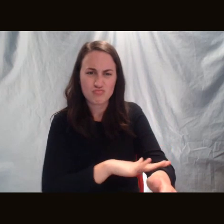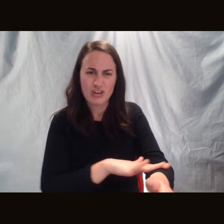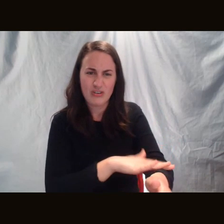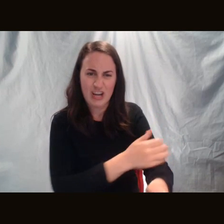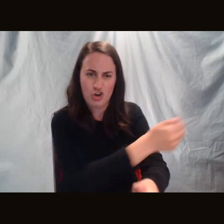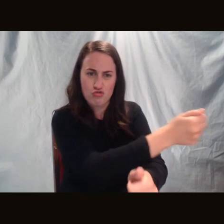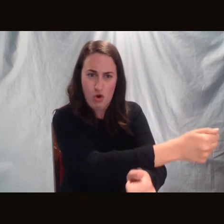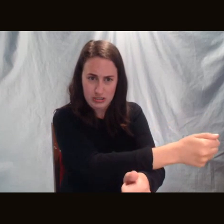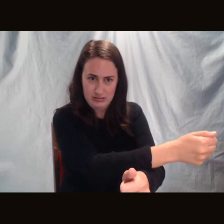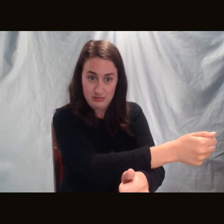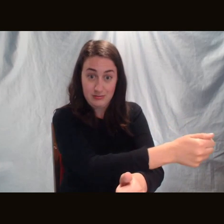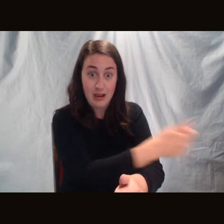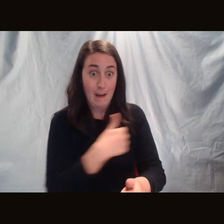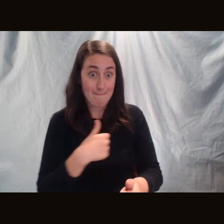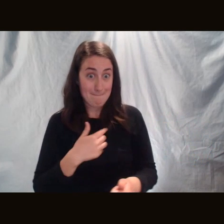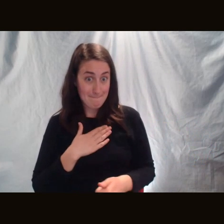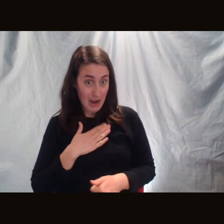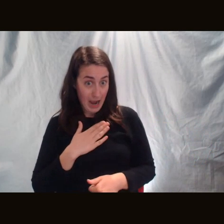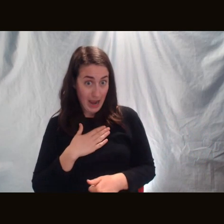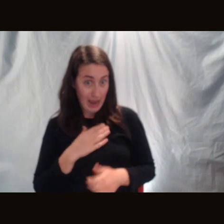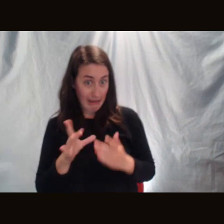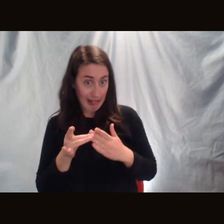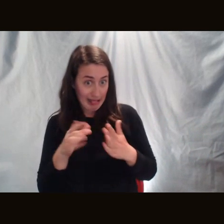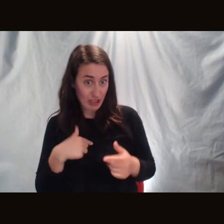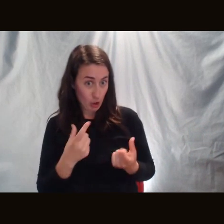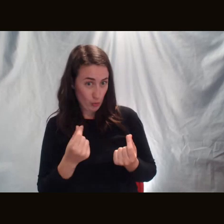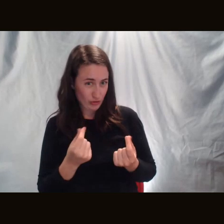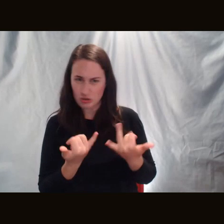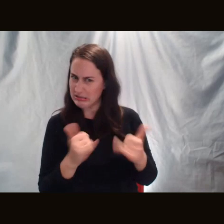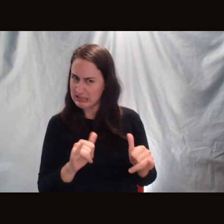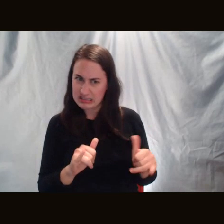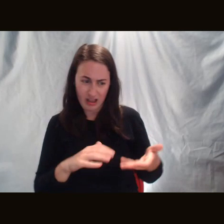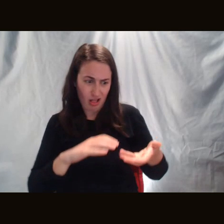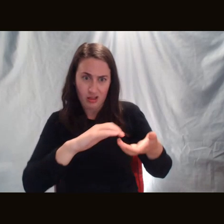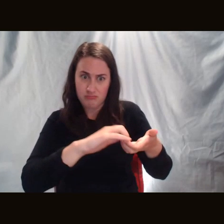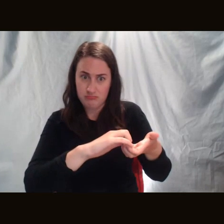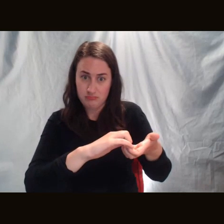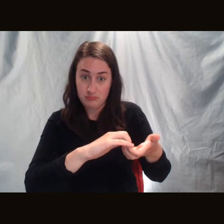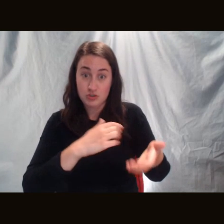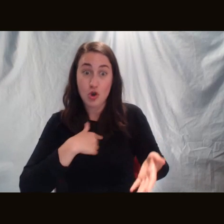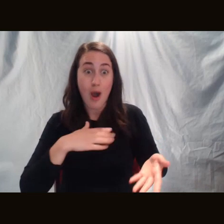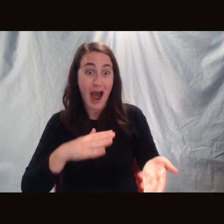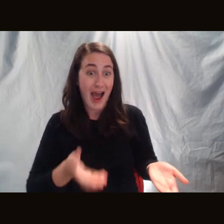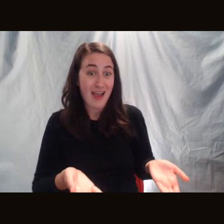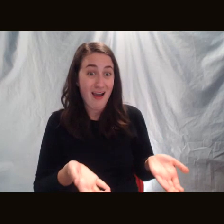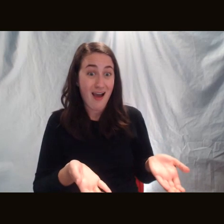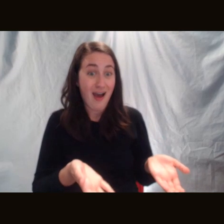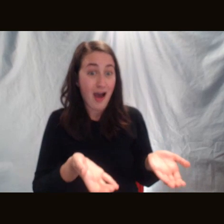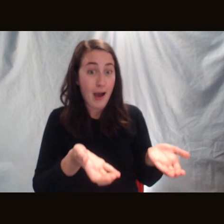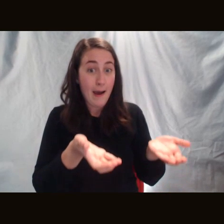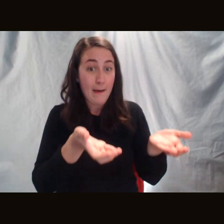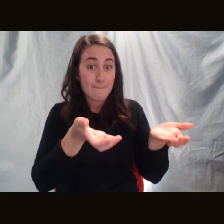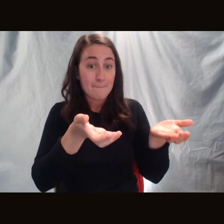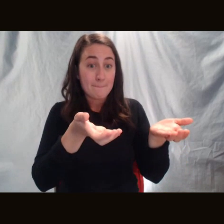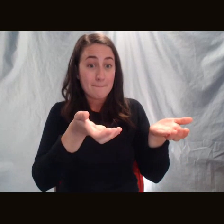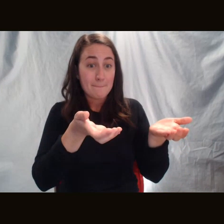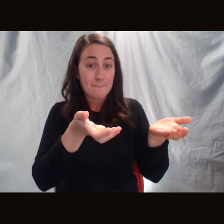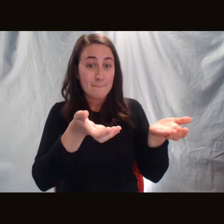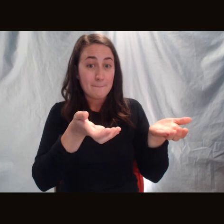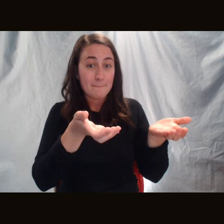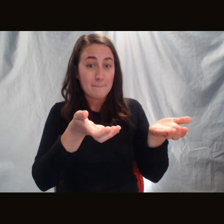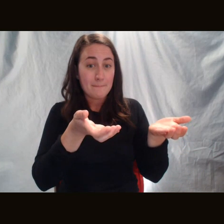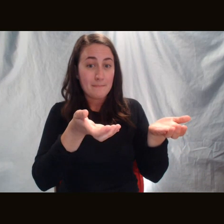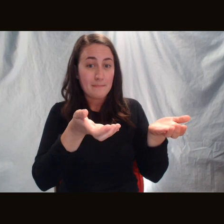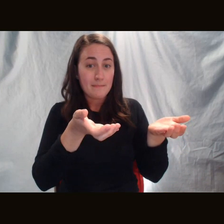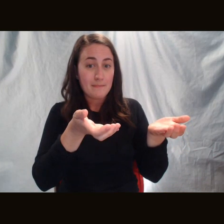then the motion that I'm doing, remember, we still connected at the fingertips. I'm going to raise them up just a little bit. And then there's a motion of